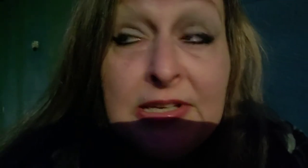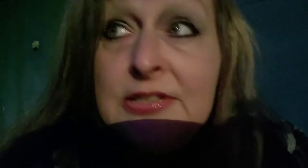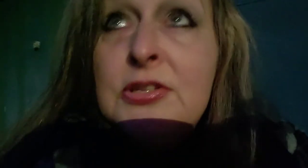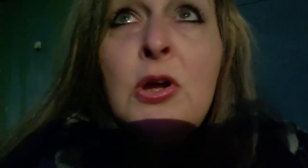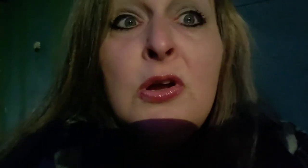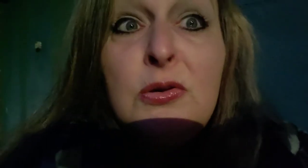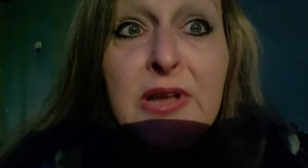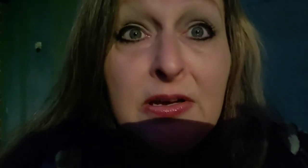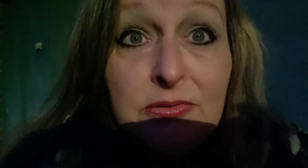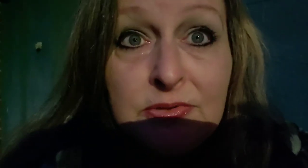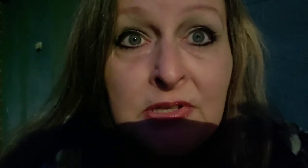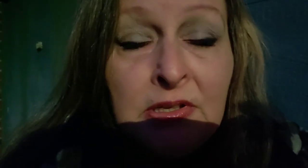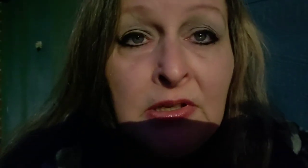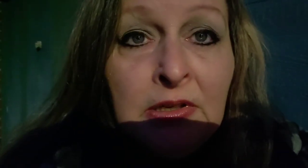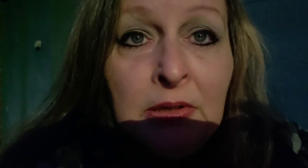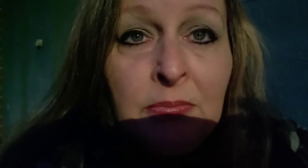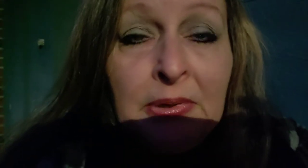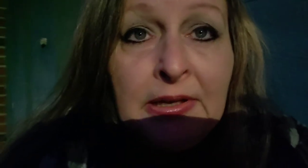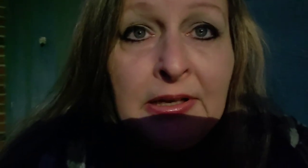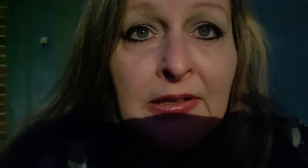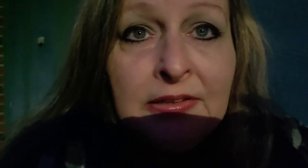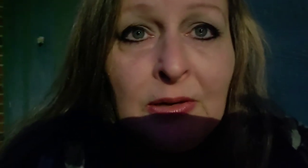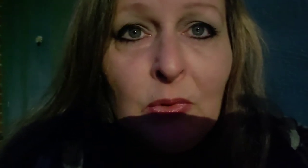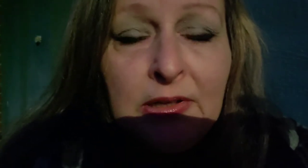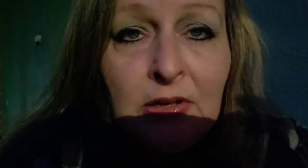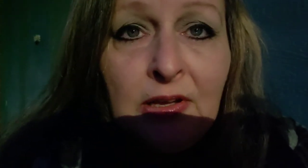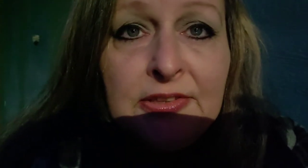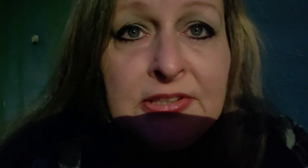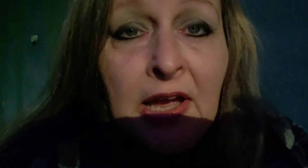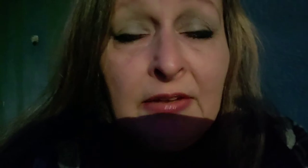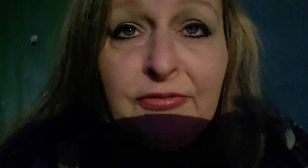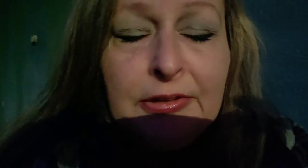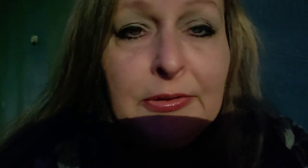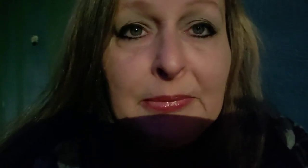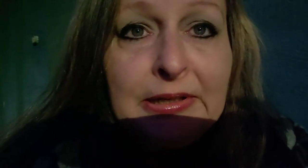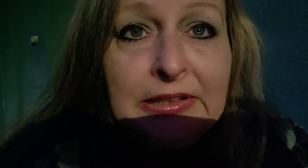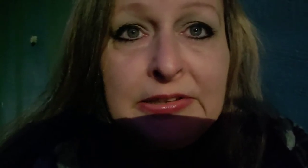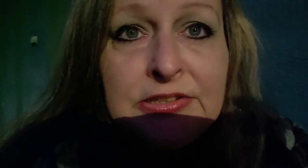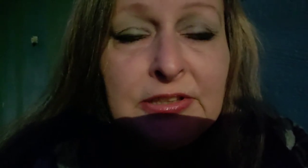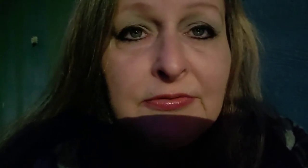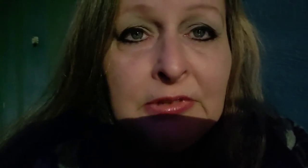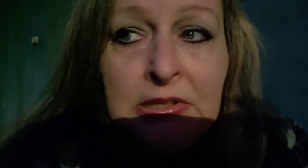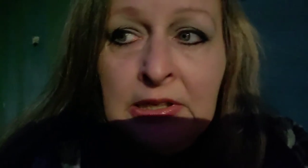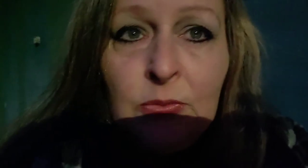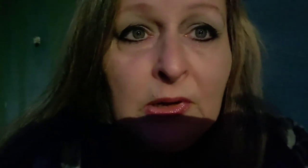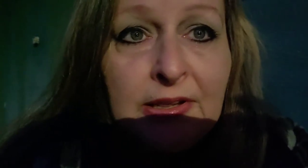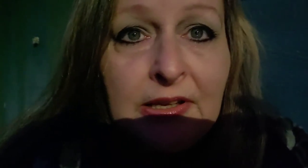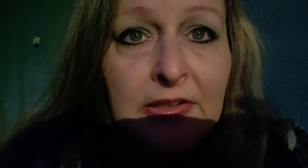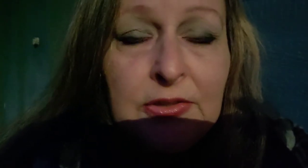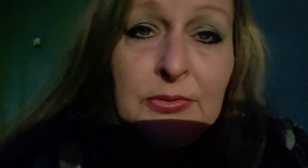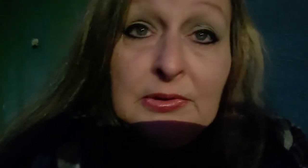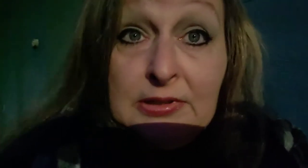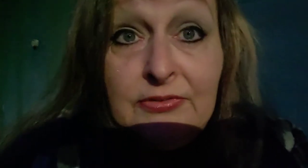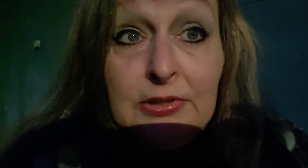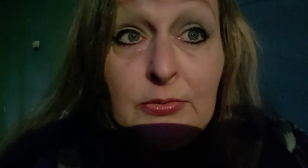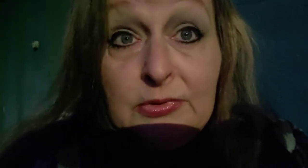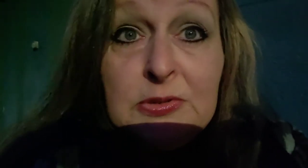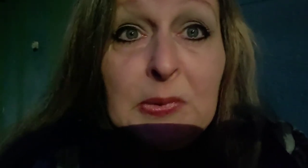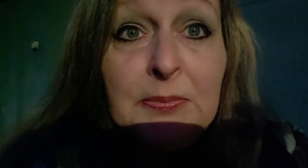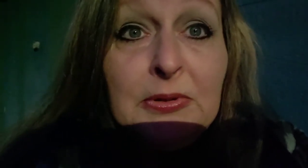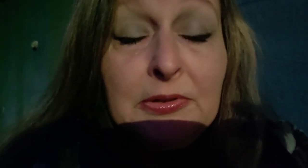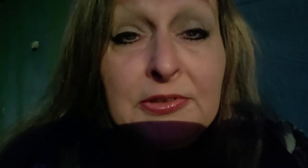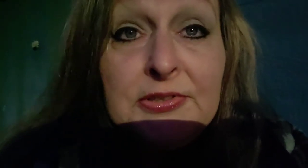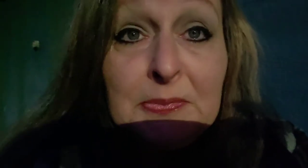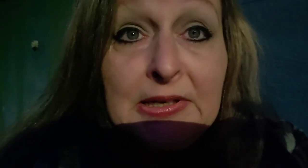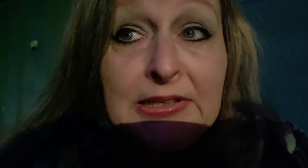doing with his, who knows? But they're wanting all this federal money and shit. And what are they going to do? Give the